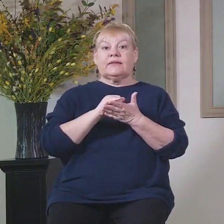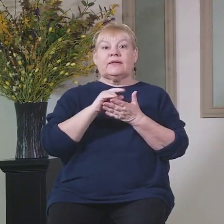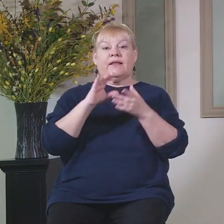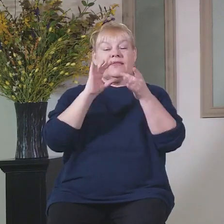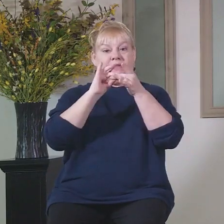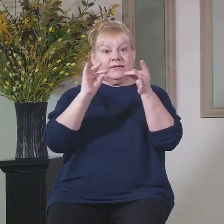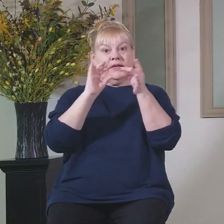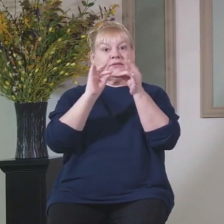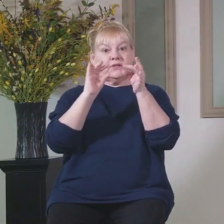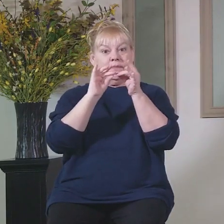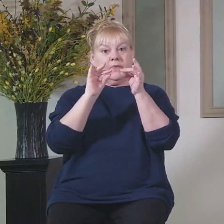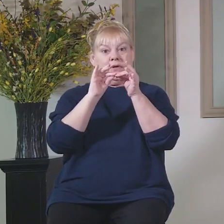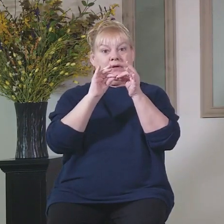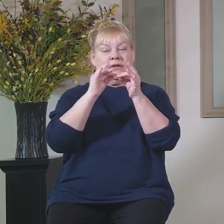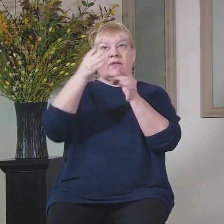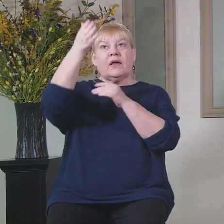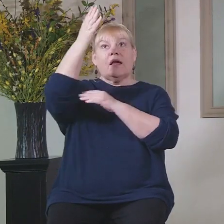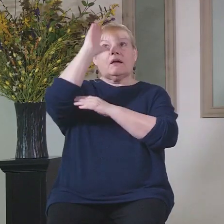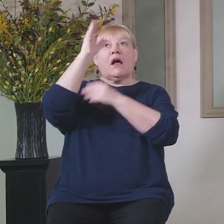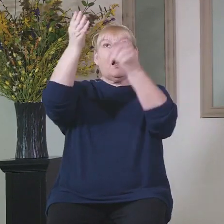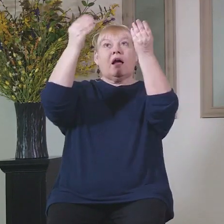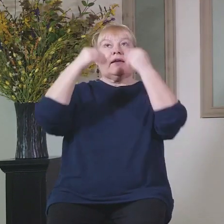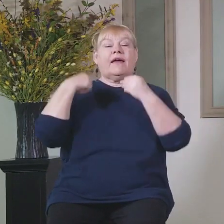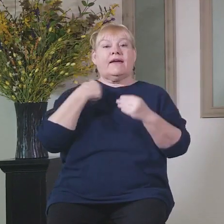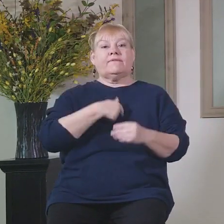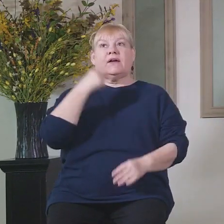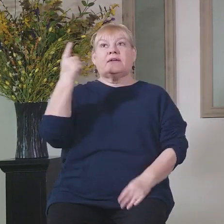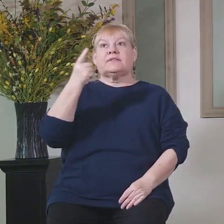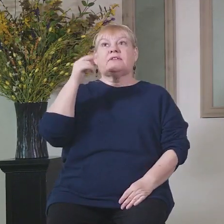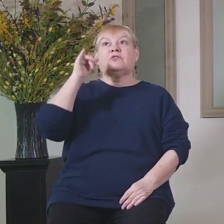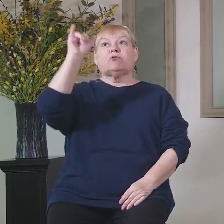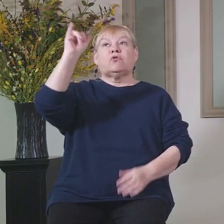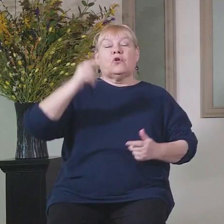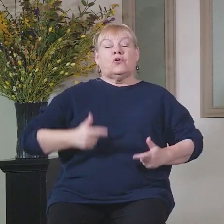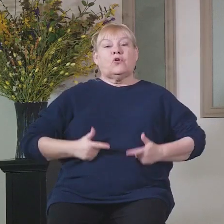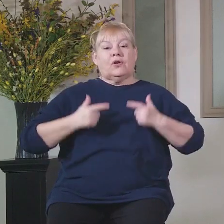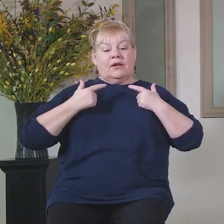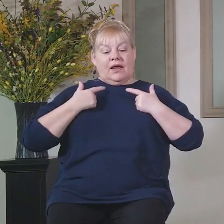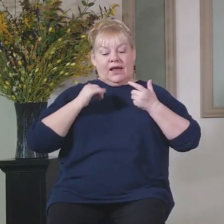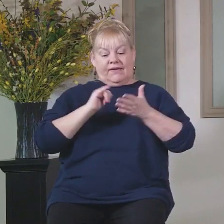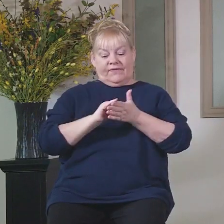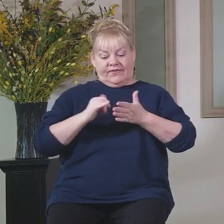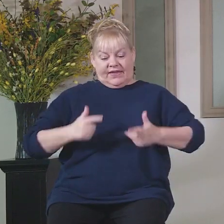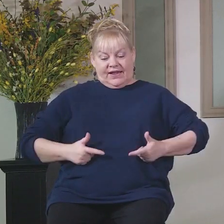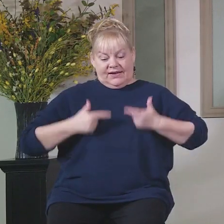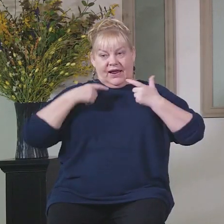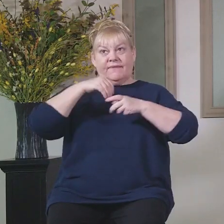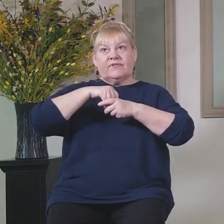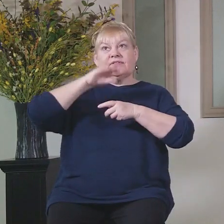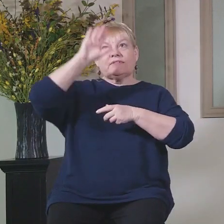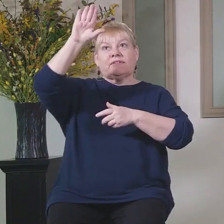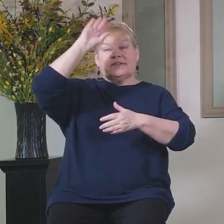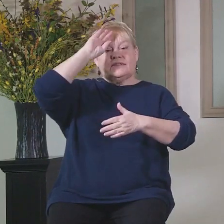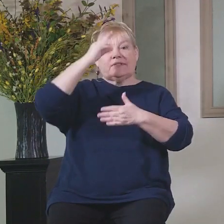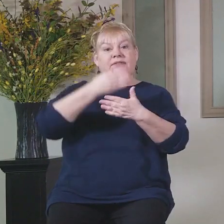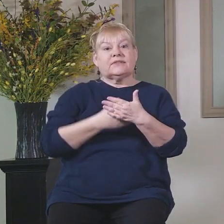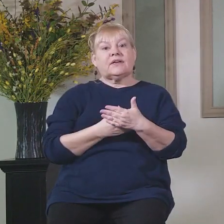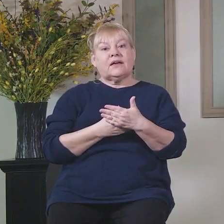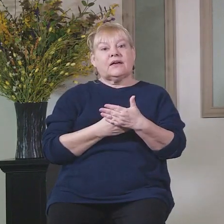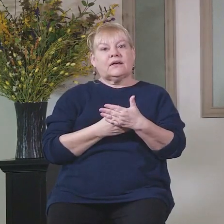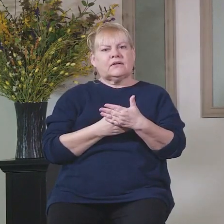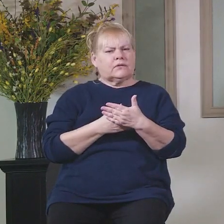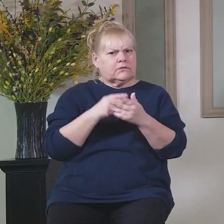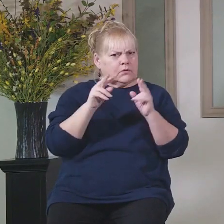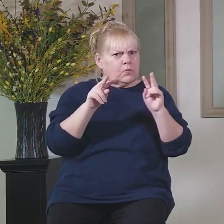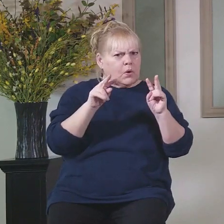testimony that God gave us eternal life. And this life is in His Son. Listen